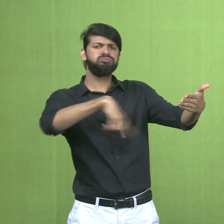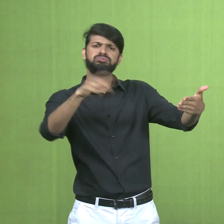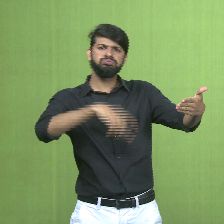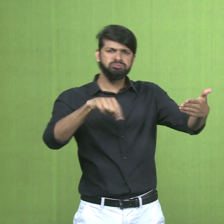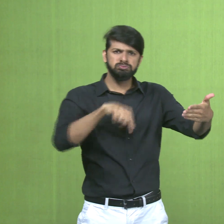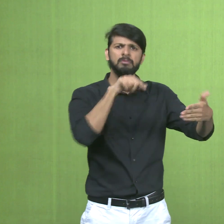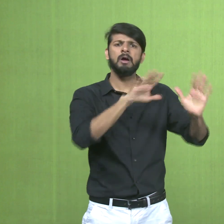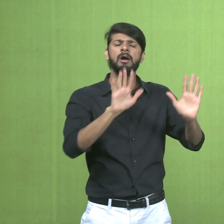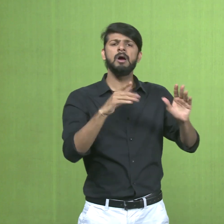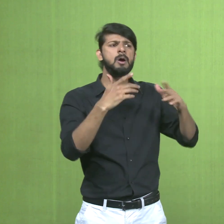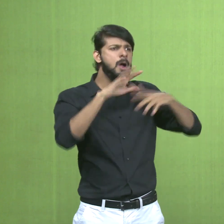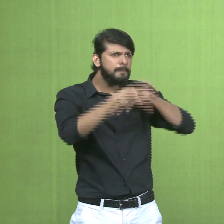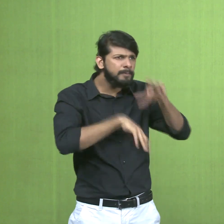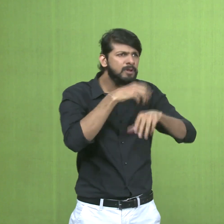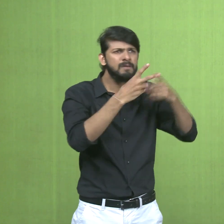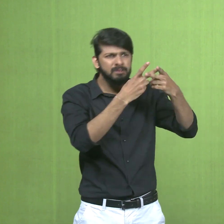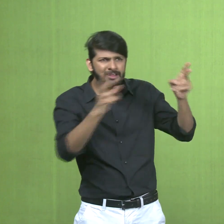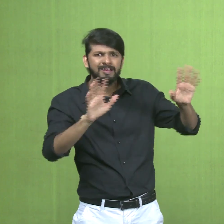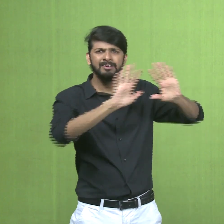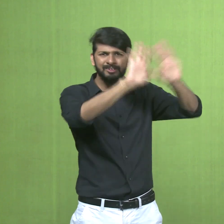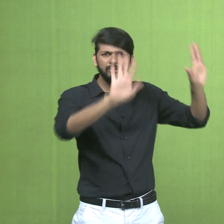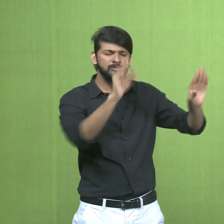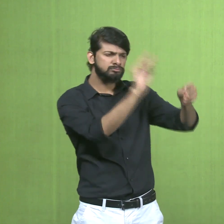done only with the kalam or pen.